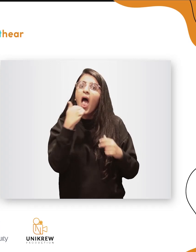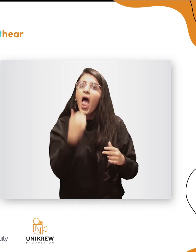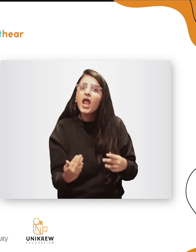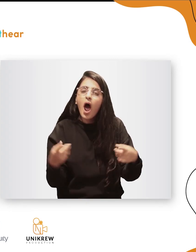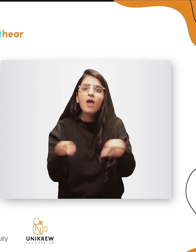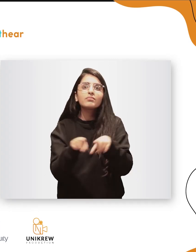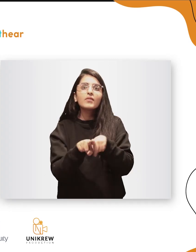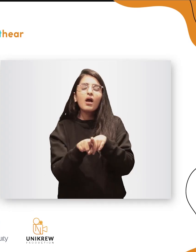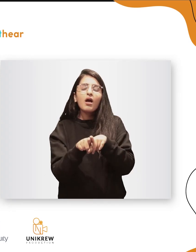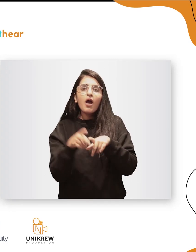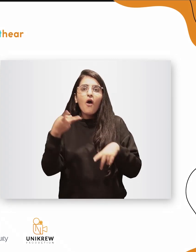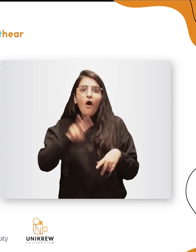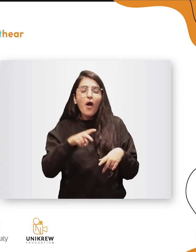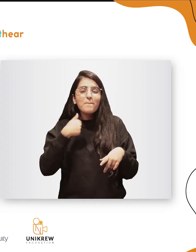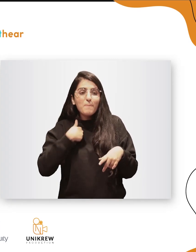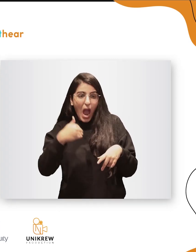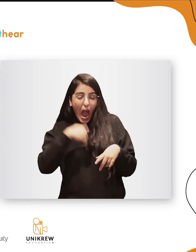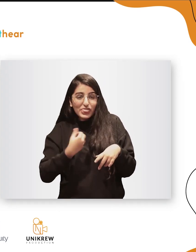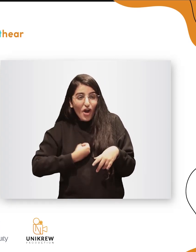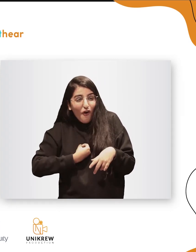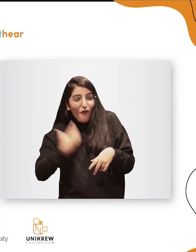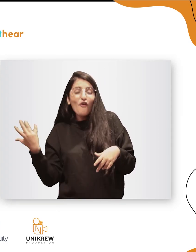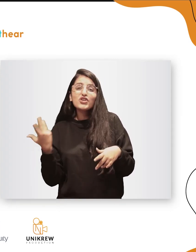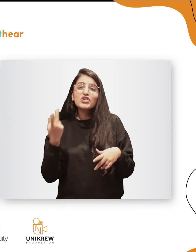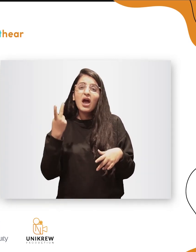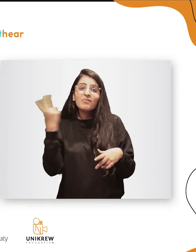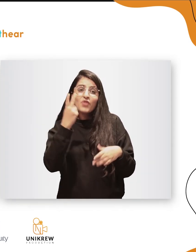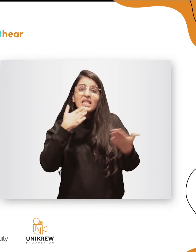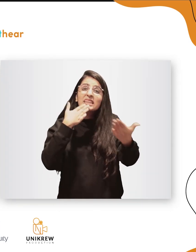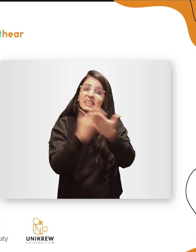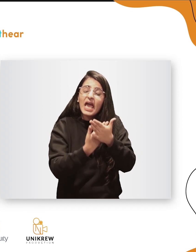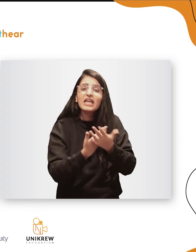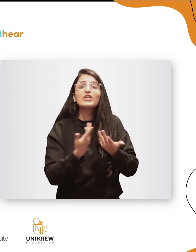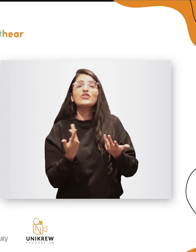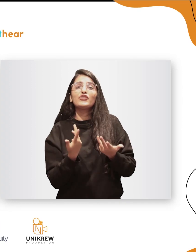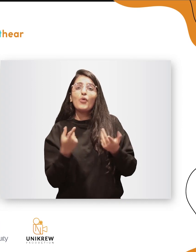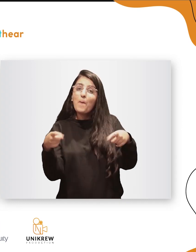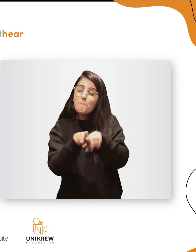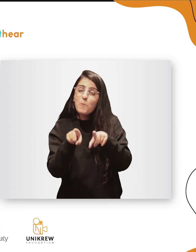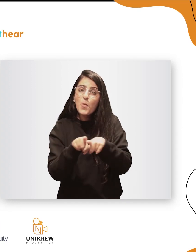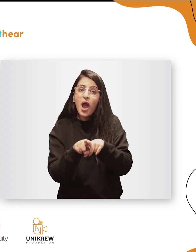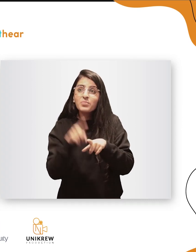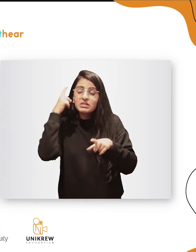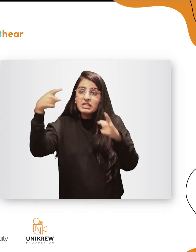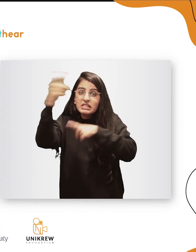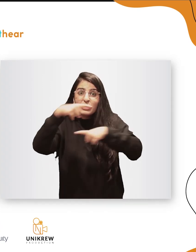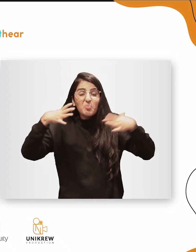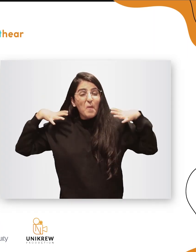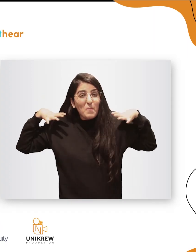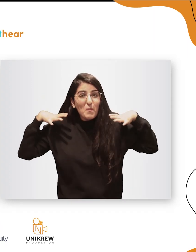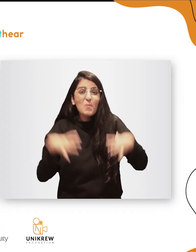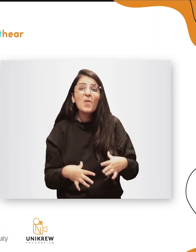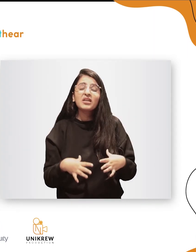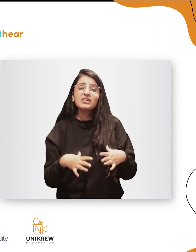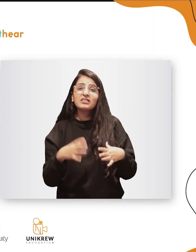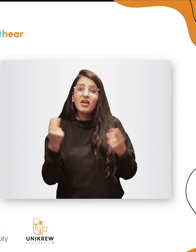opened up my eyes, so to speak, and made me appreciate how